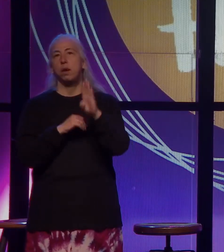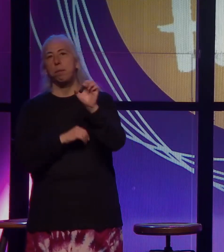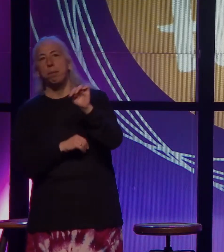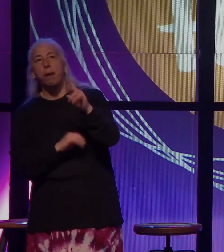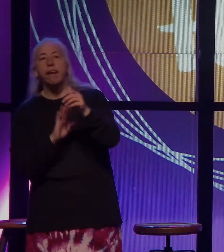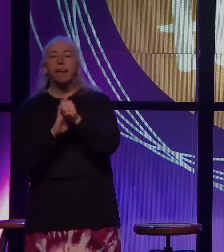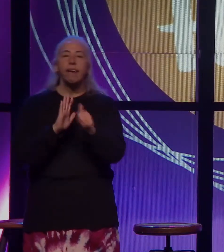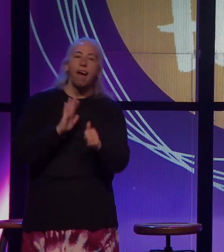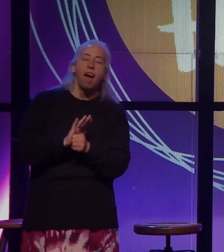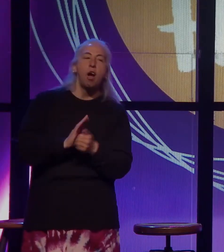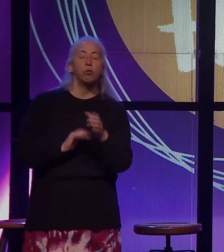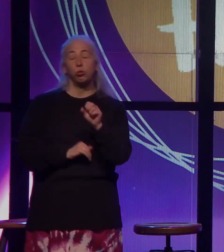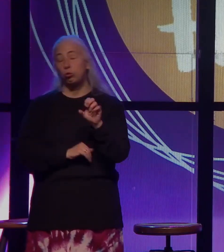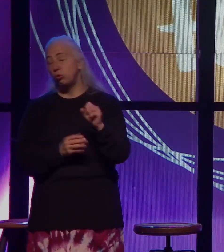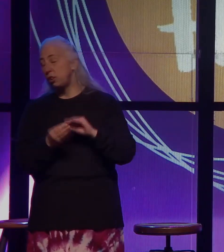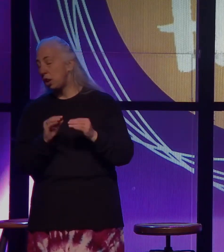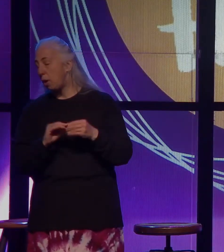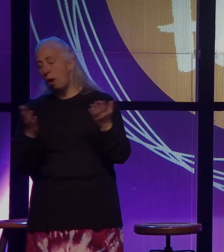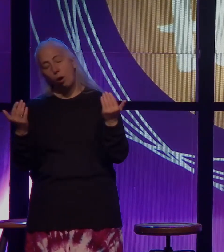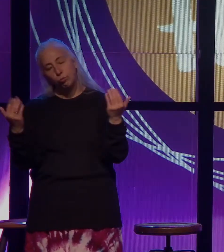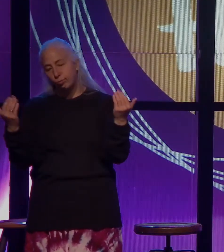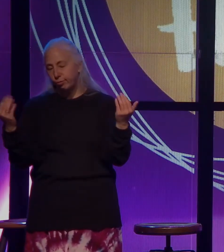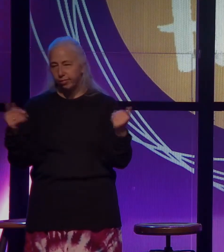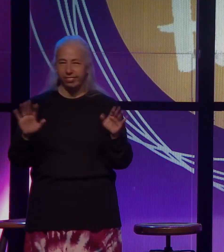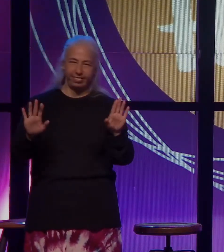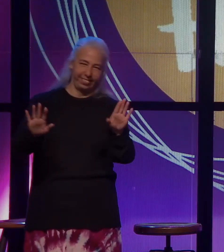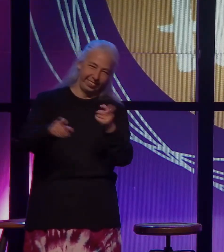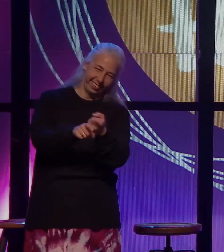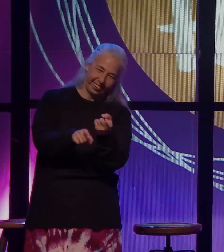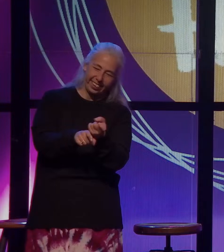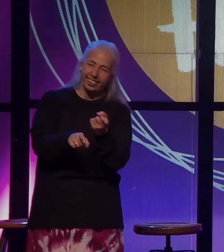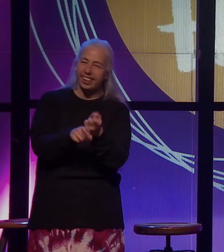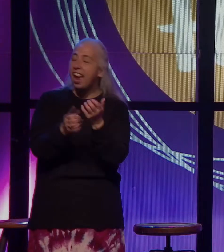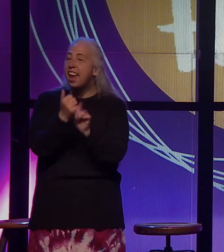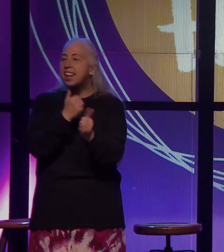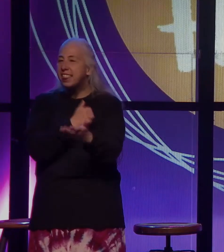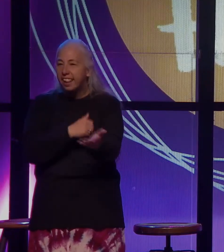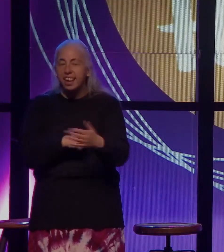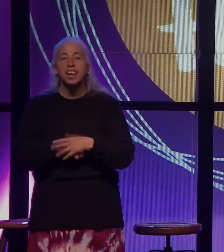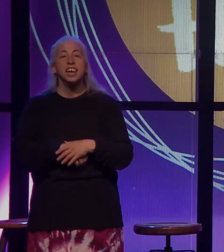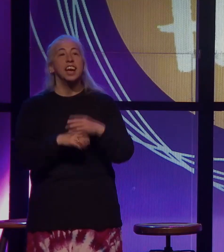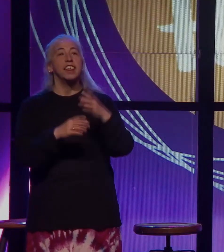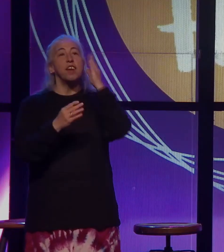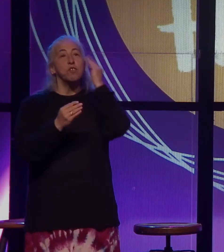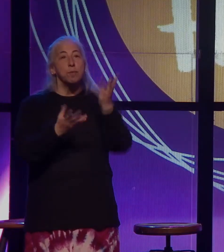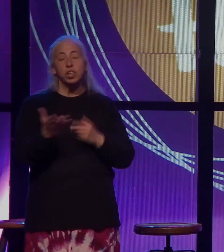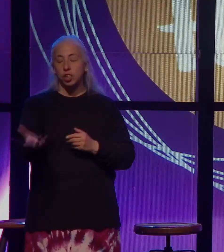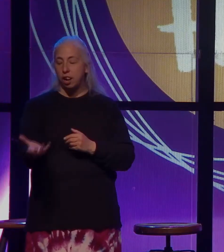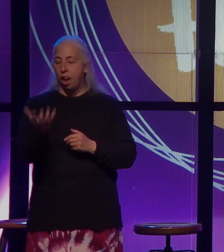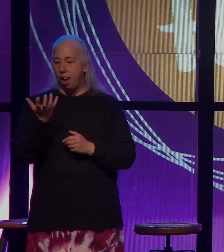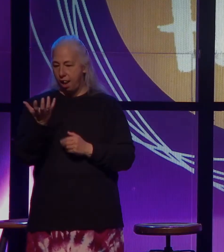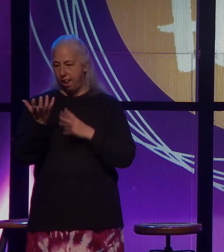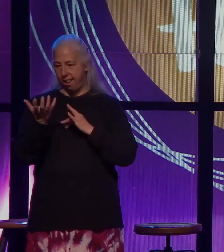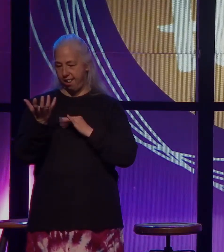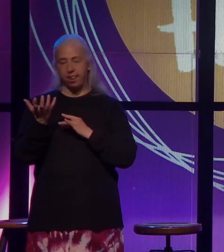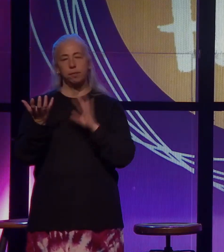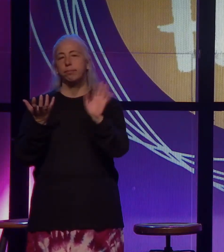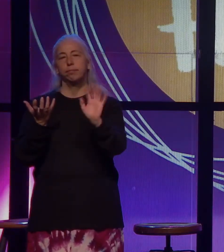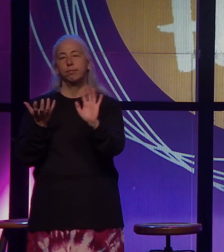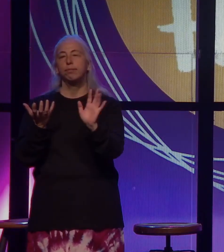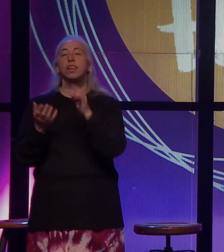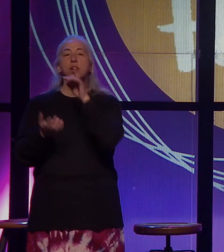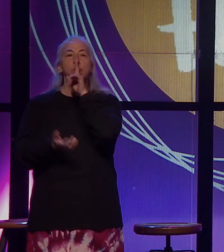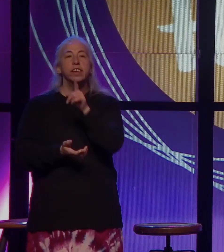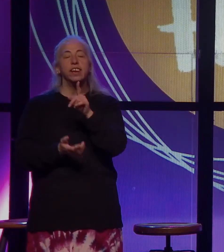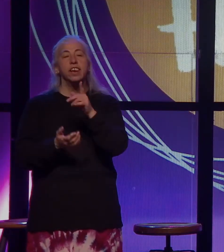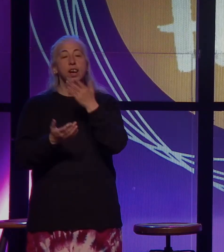are fine, social security numbers, fine. Whatever you feel comfortable sharing, we'll take that information and do with what we will. No, really, it's really a way to connect